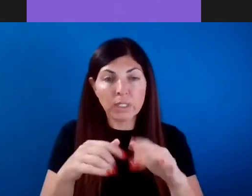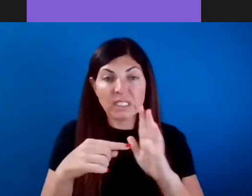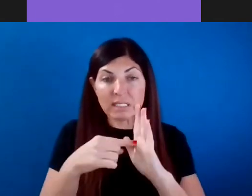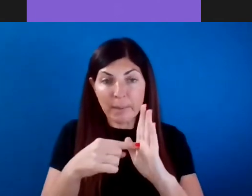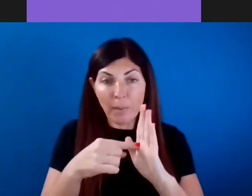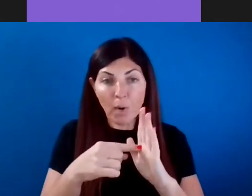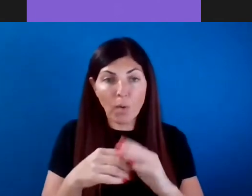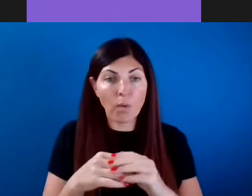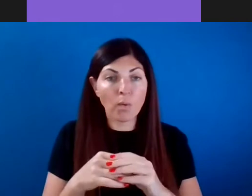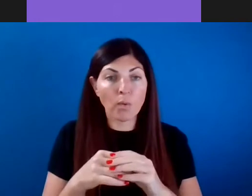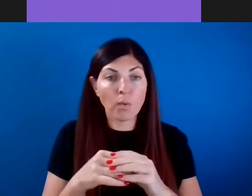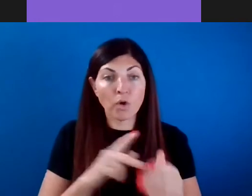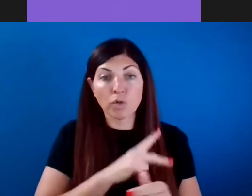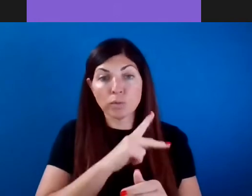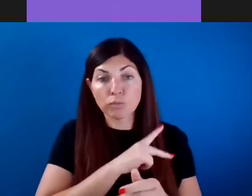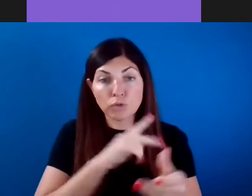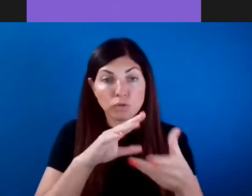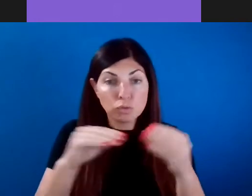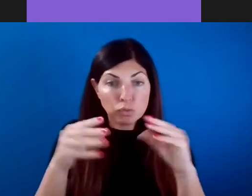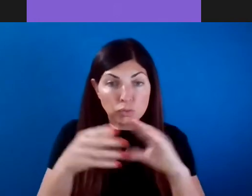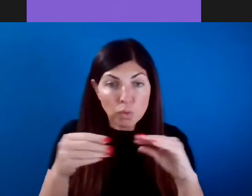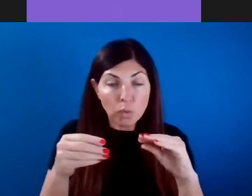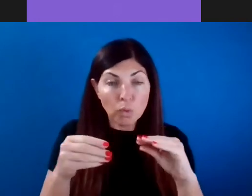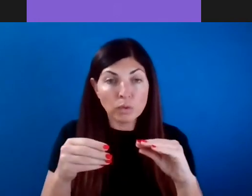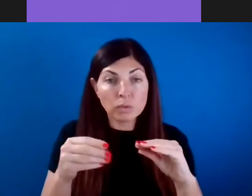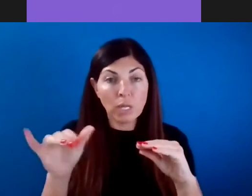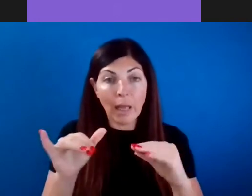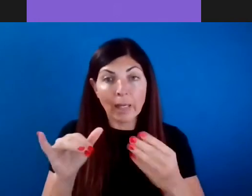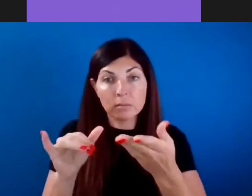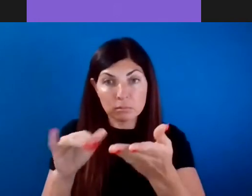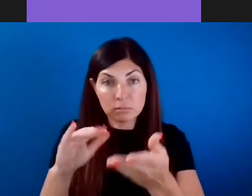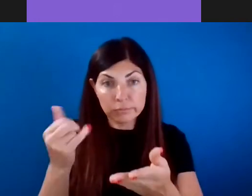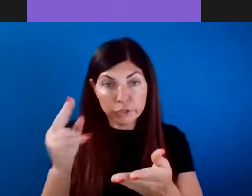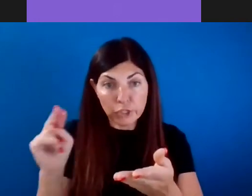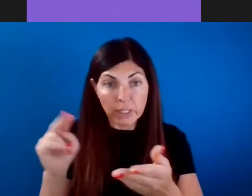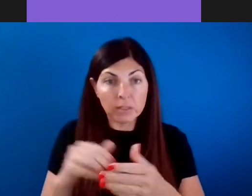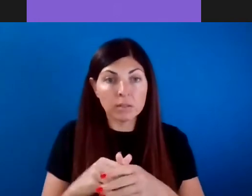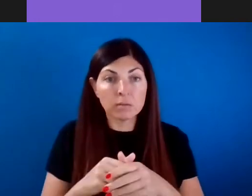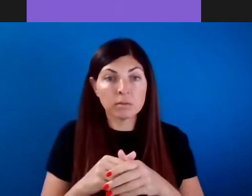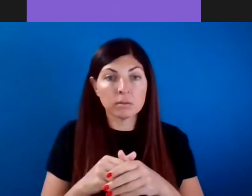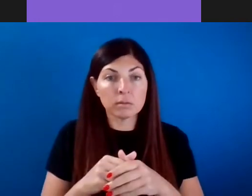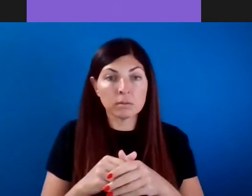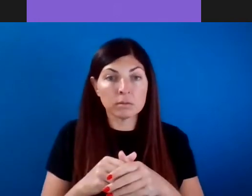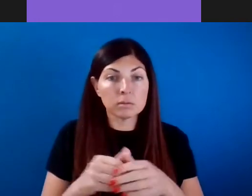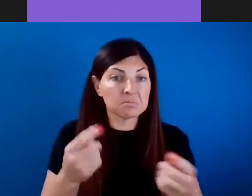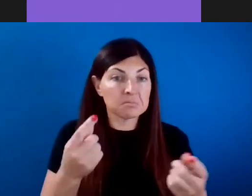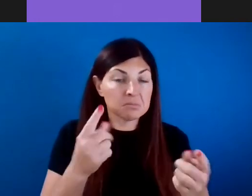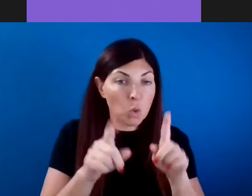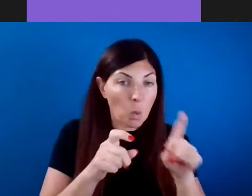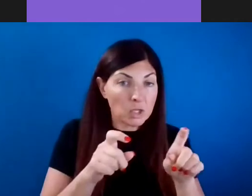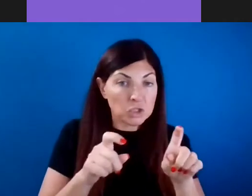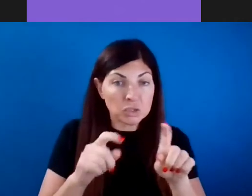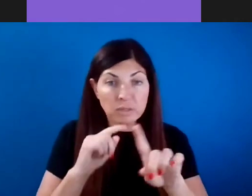demonstrations, personal stories, like the one that Jen just told us, question and answer